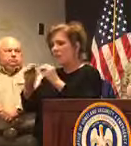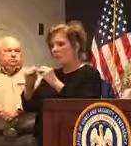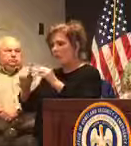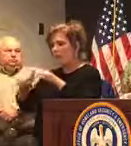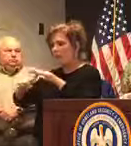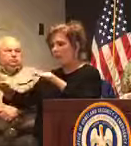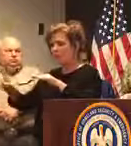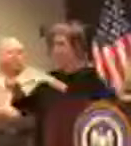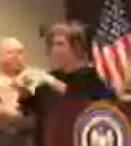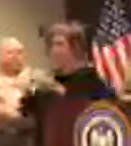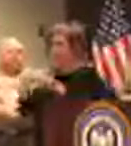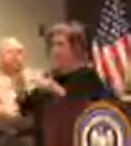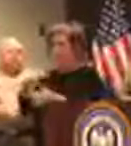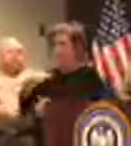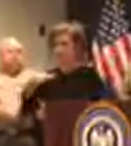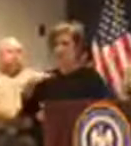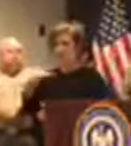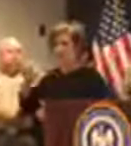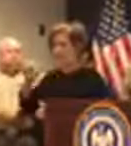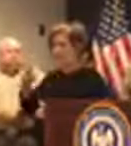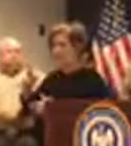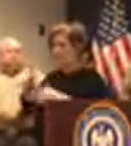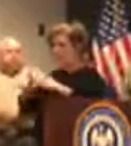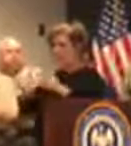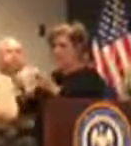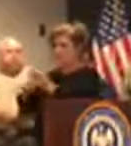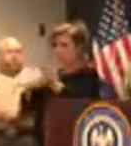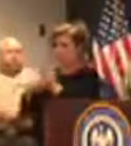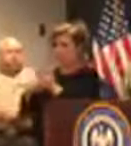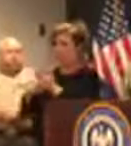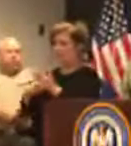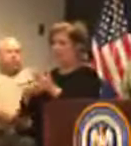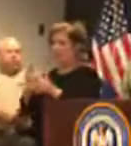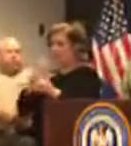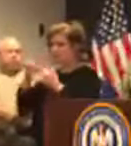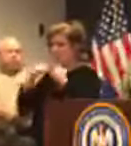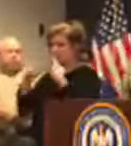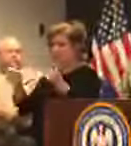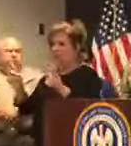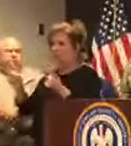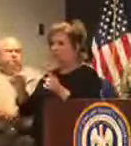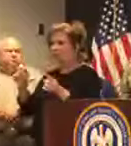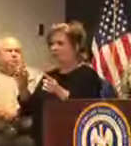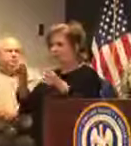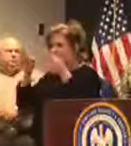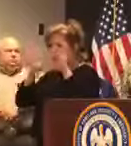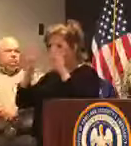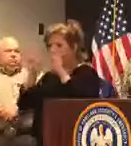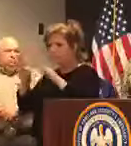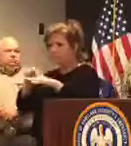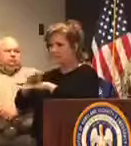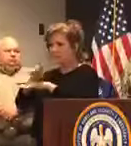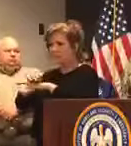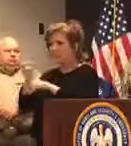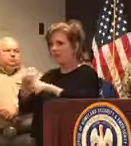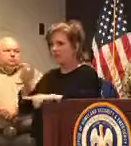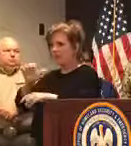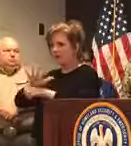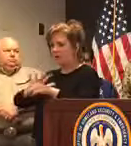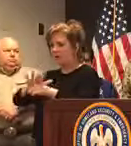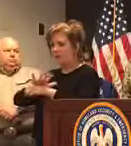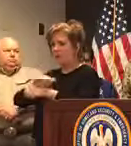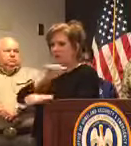mandatory or voluntary, will be issued. So please heed the advice of local authorities. And as I always